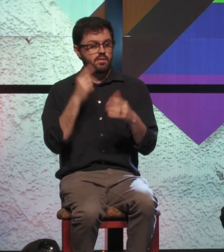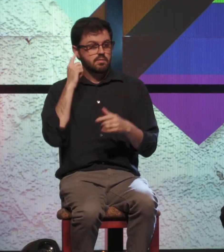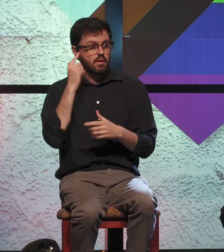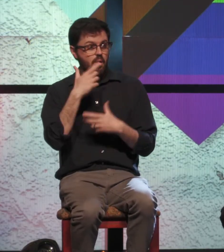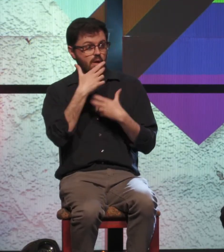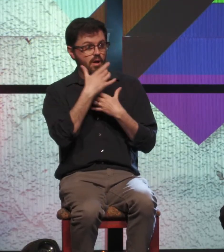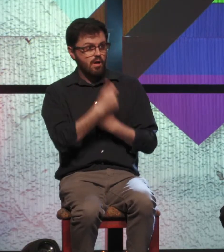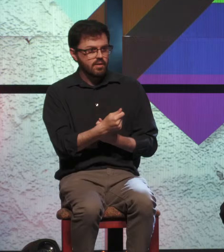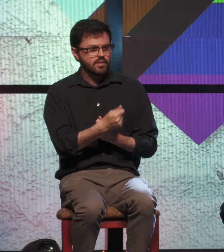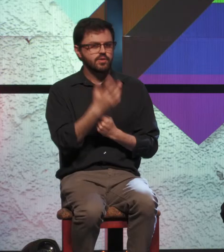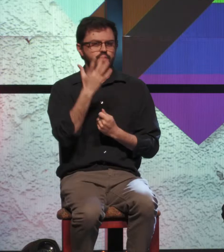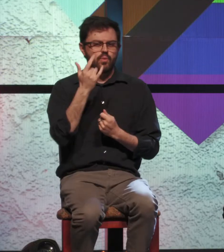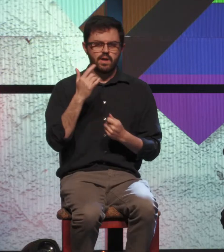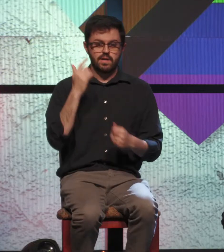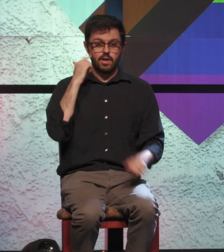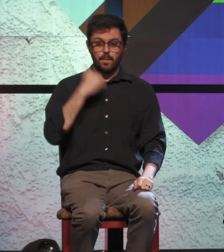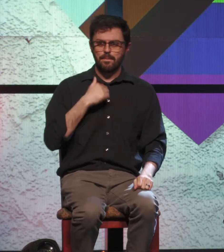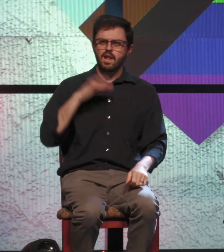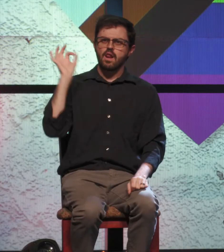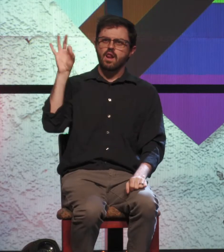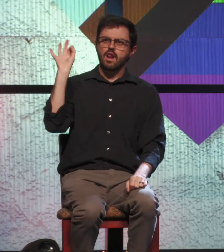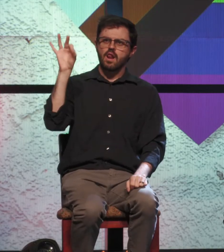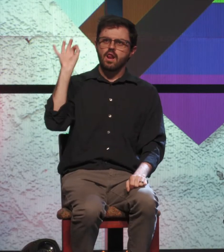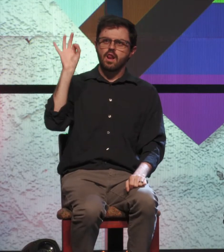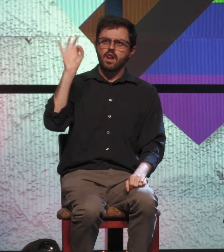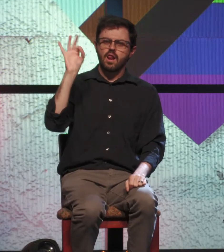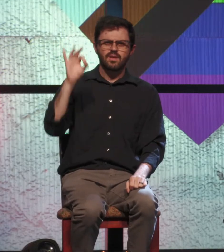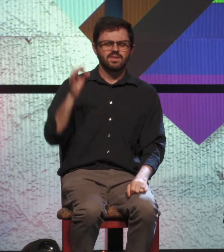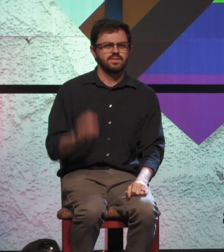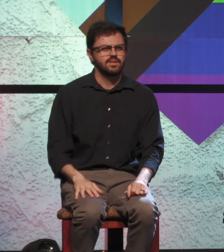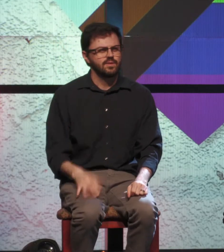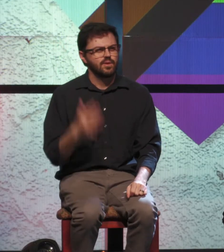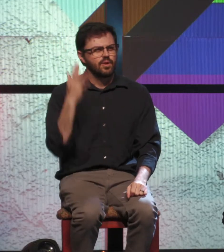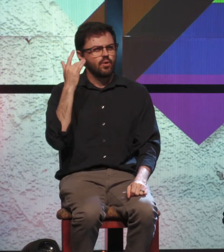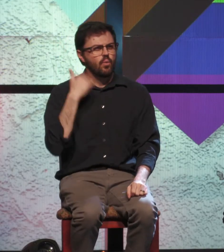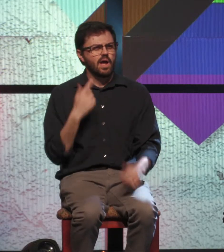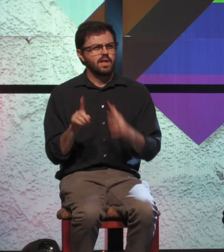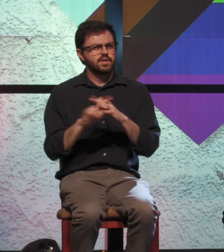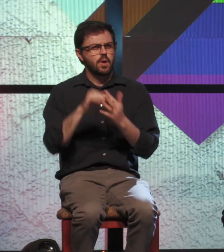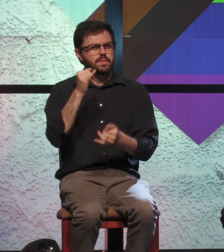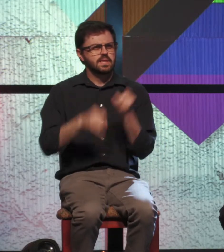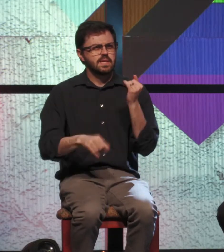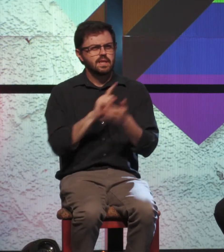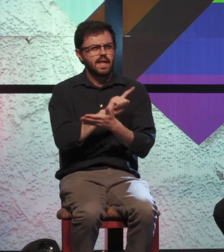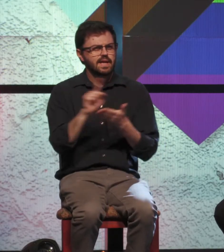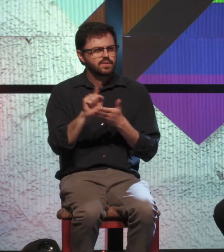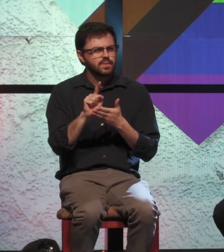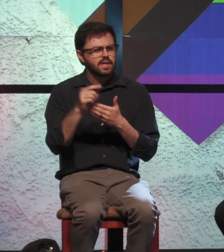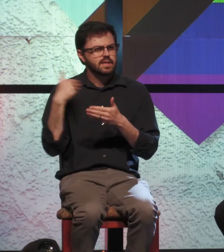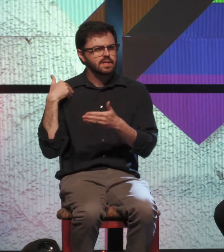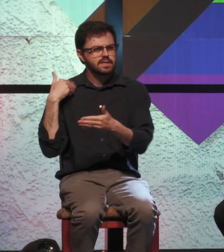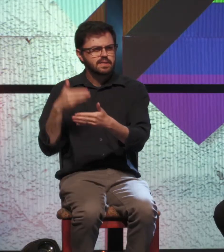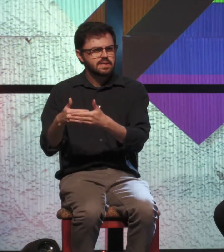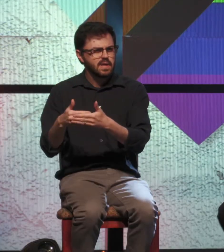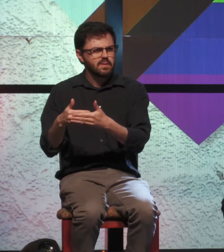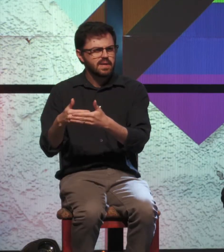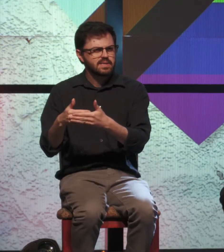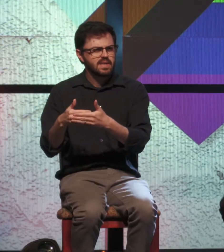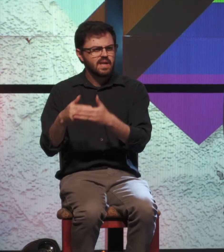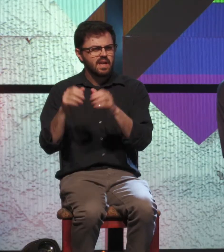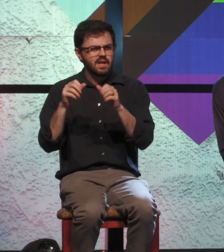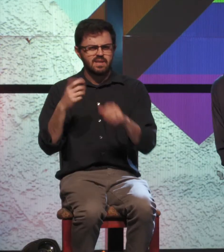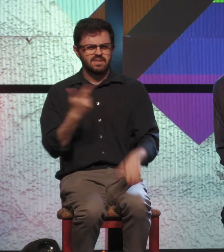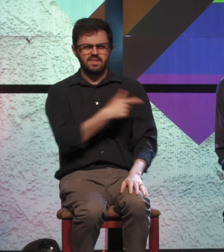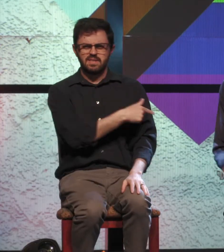on any of those topics, some of you are like, why don't I just come to the last week of this series? I can get like 6 hours of talk in the 4 minutes, you